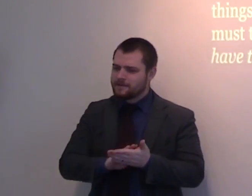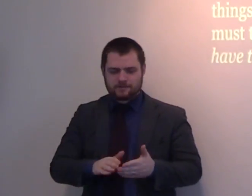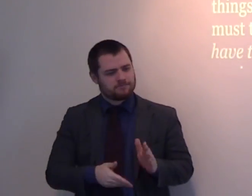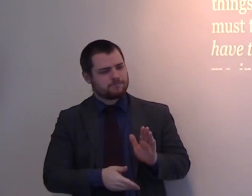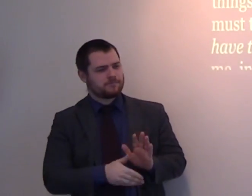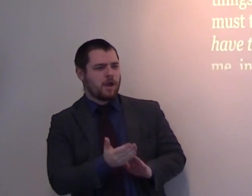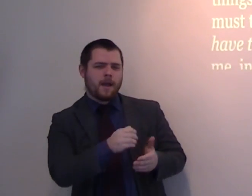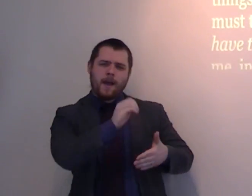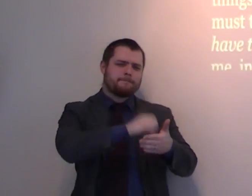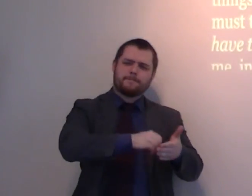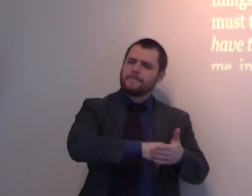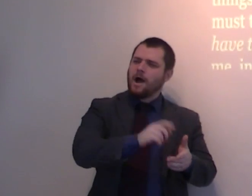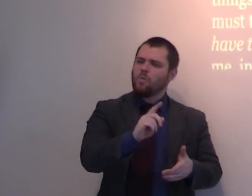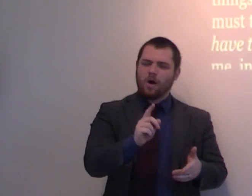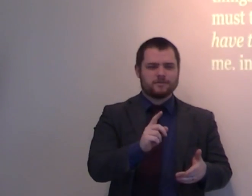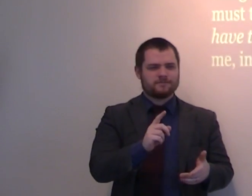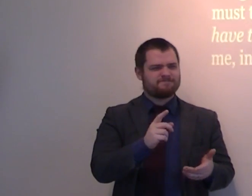worldly things, sinful things.